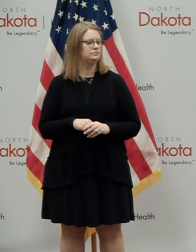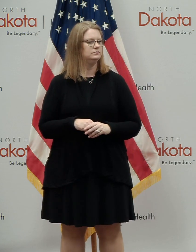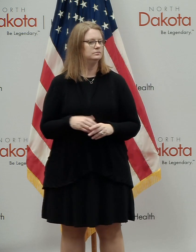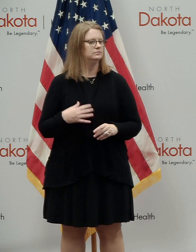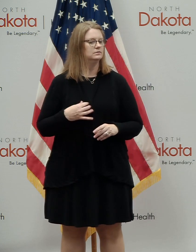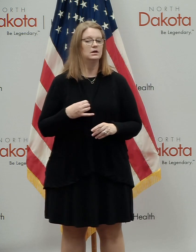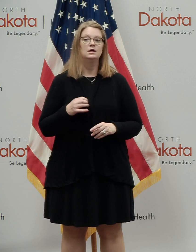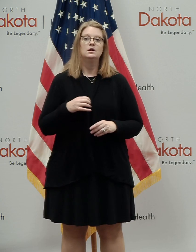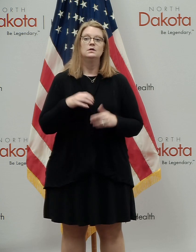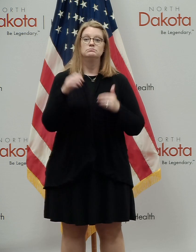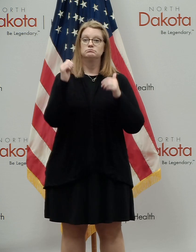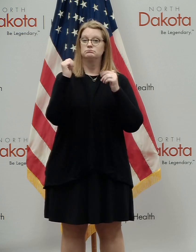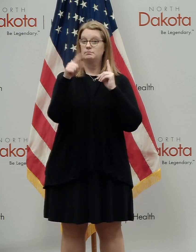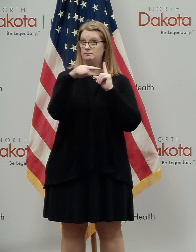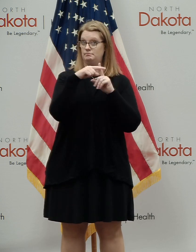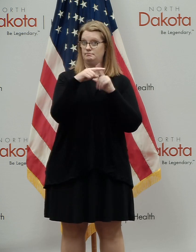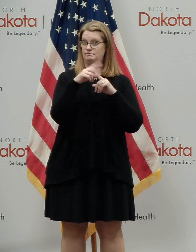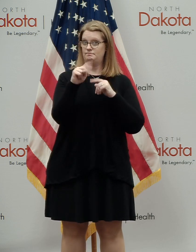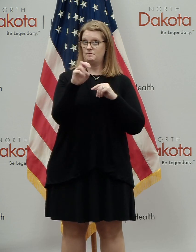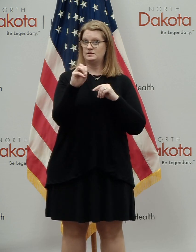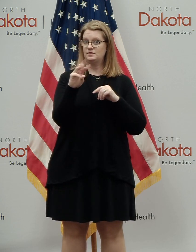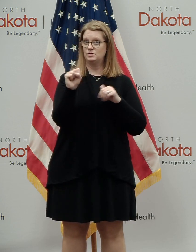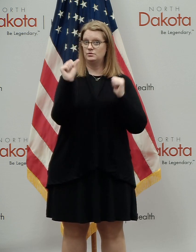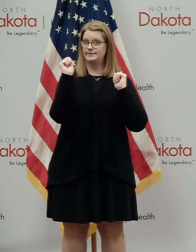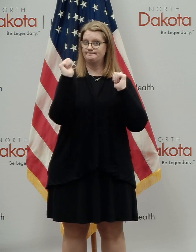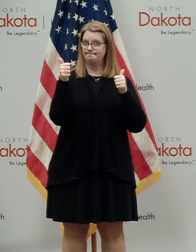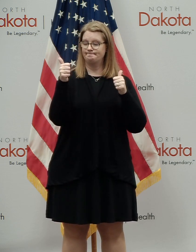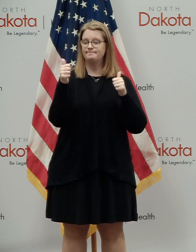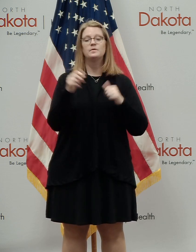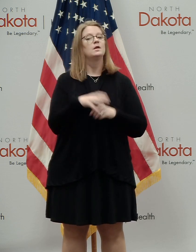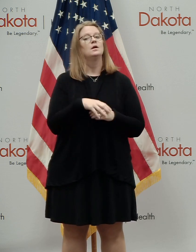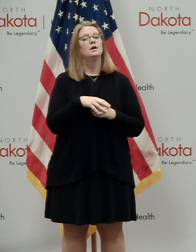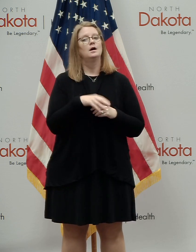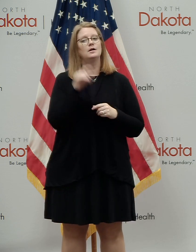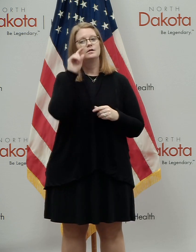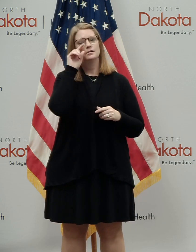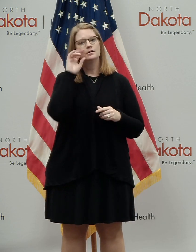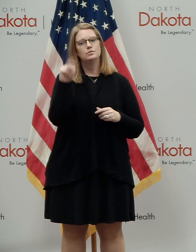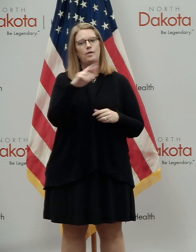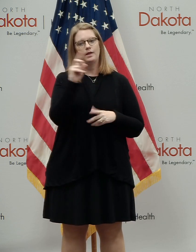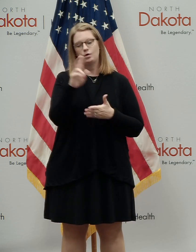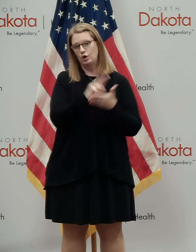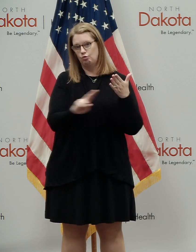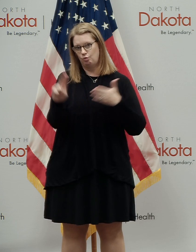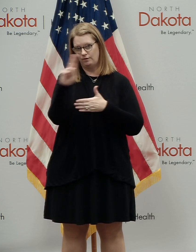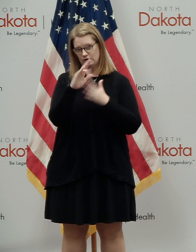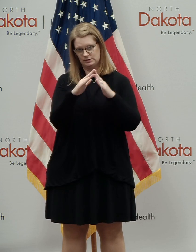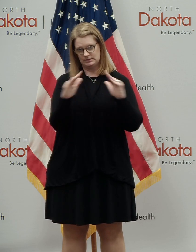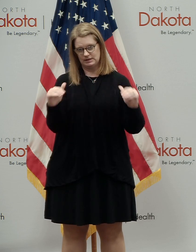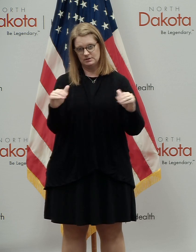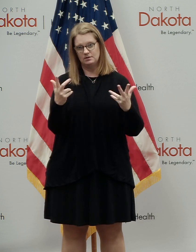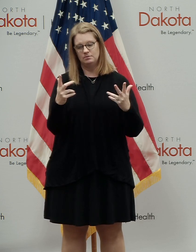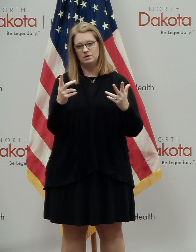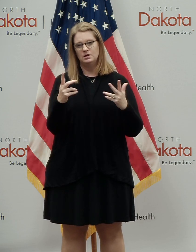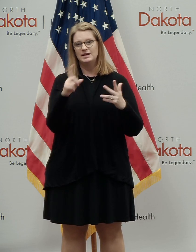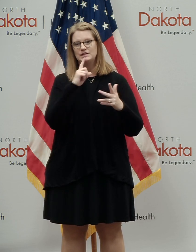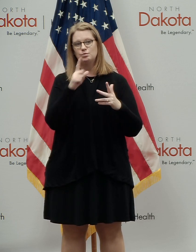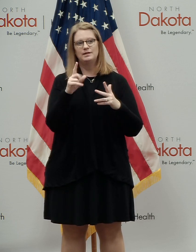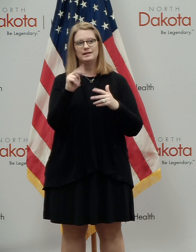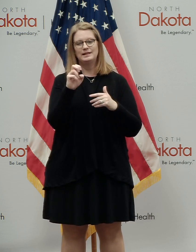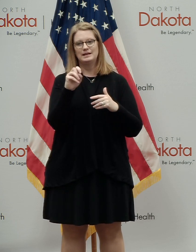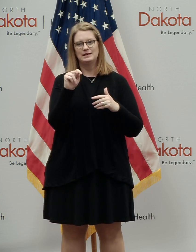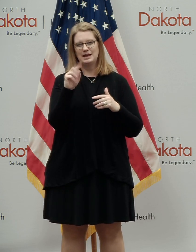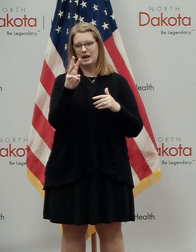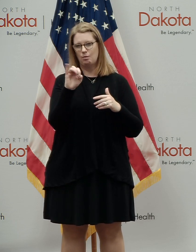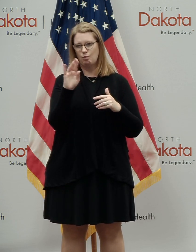Another piece of good news is that the North Dakota University System, which is our statewide network of